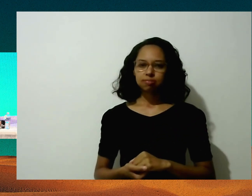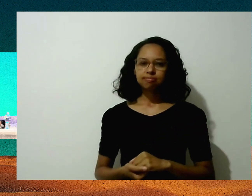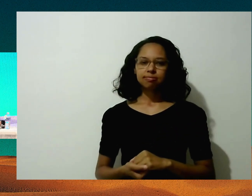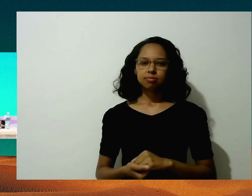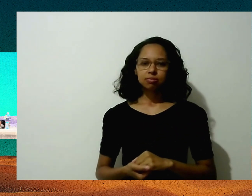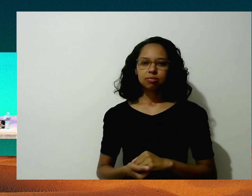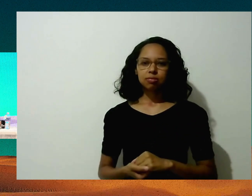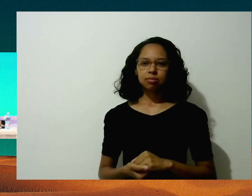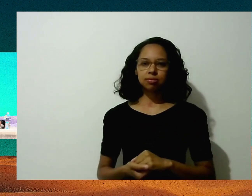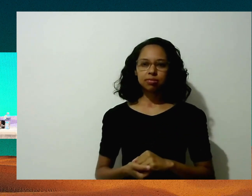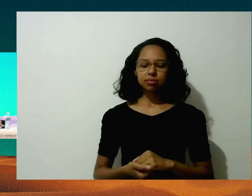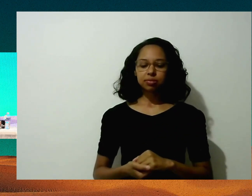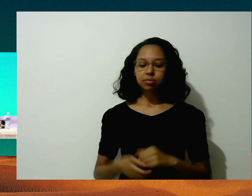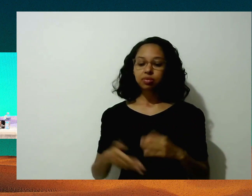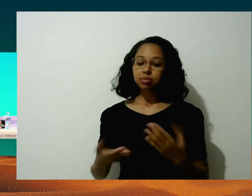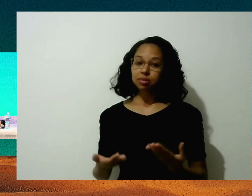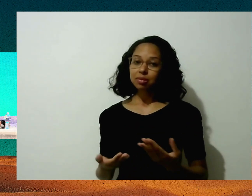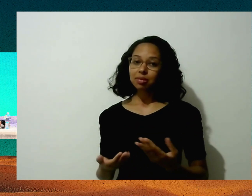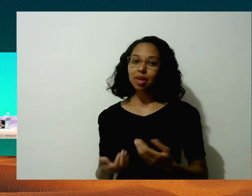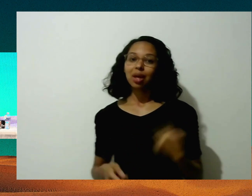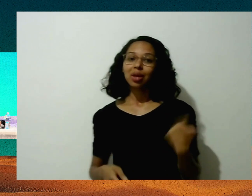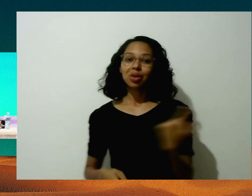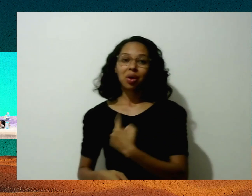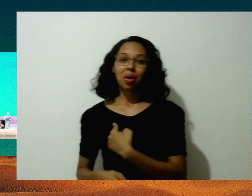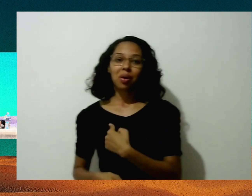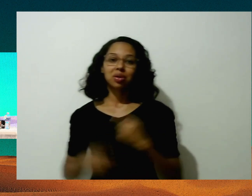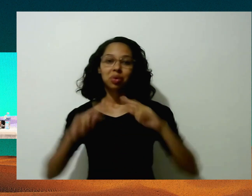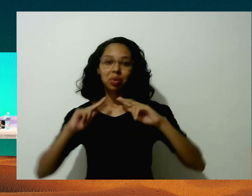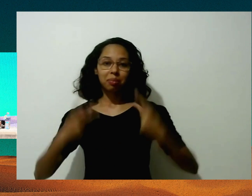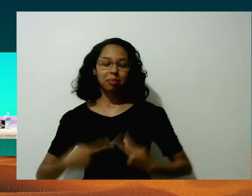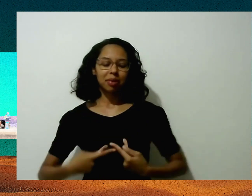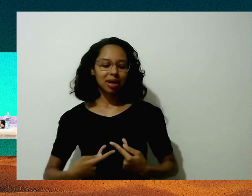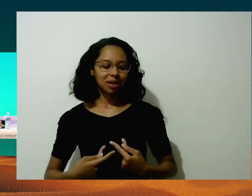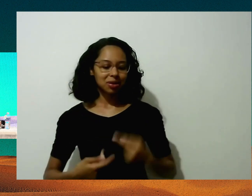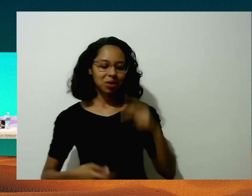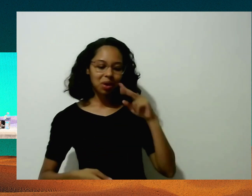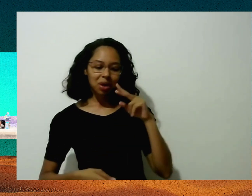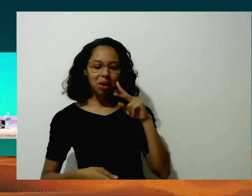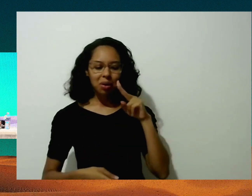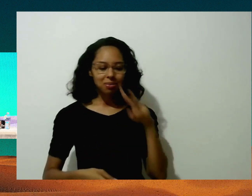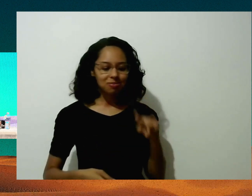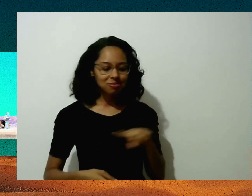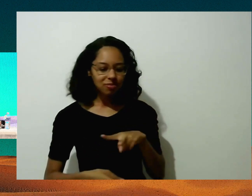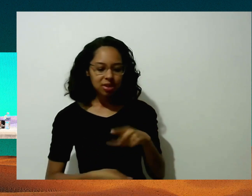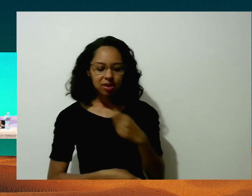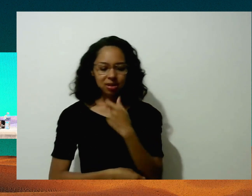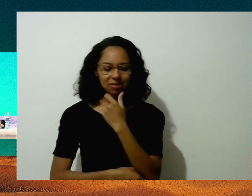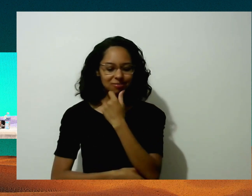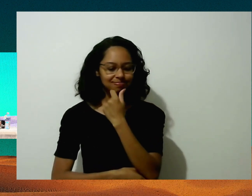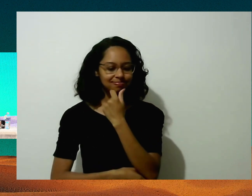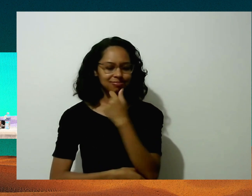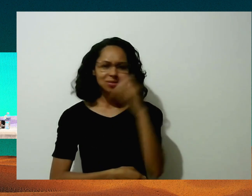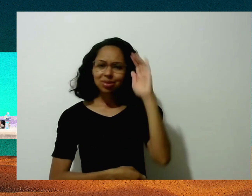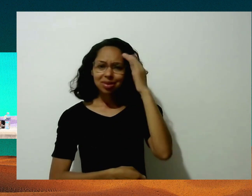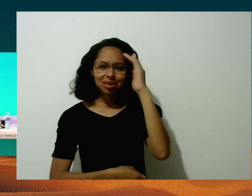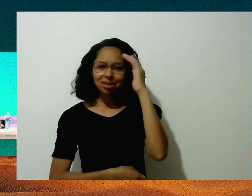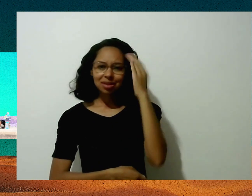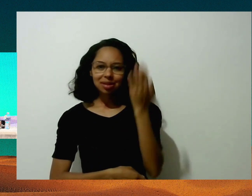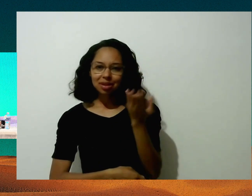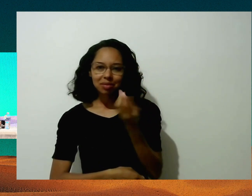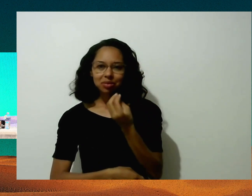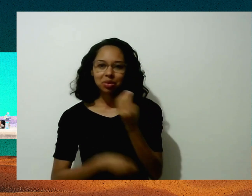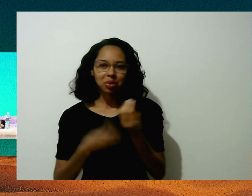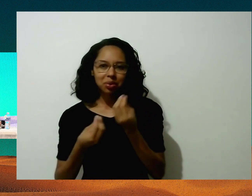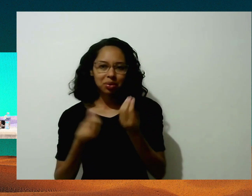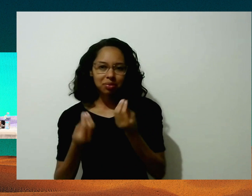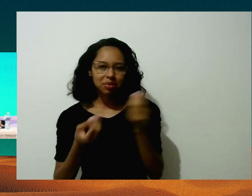os olhos naturais humanos, nós não entendemos essa história. Saints, looking at this with natural human eyes, we do not understand